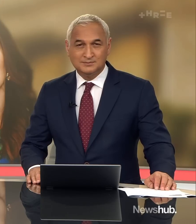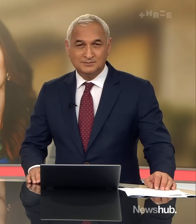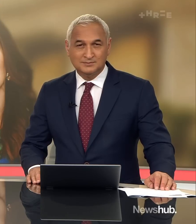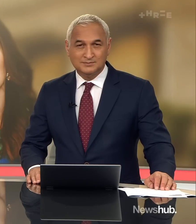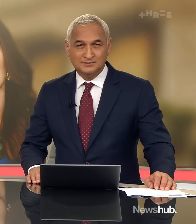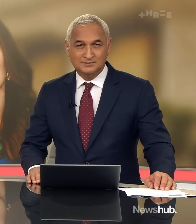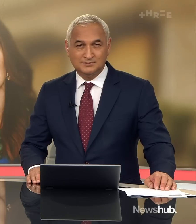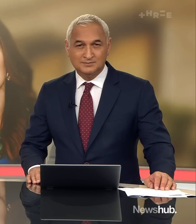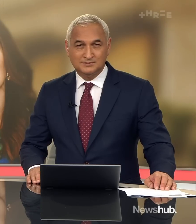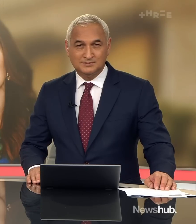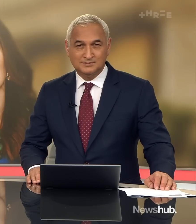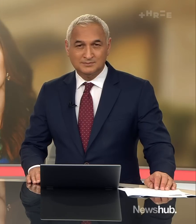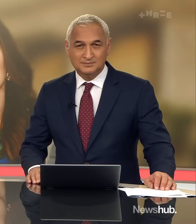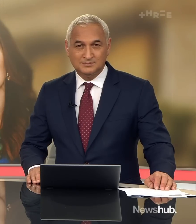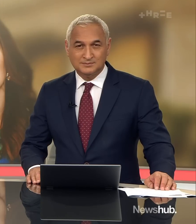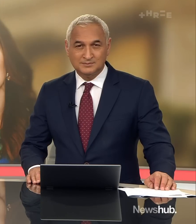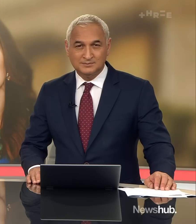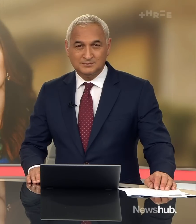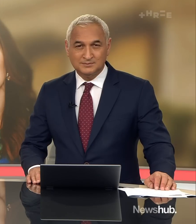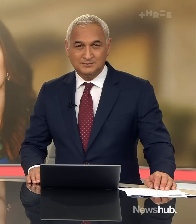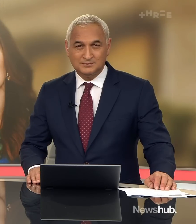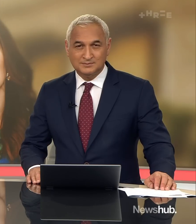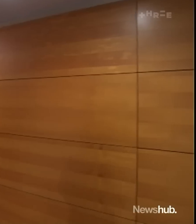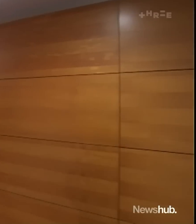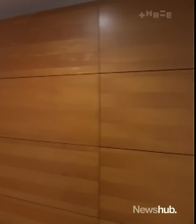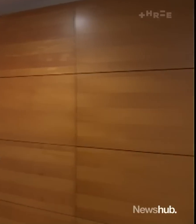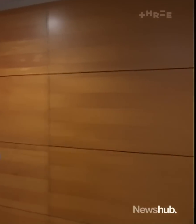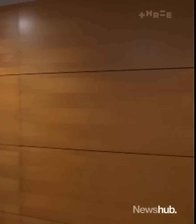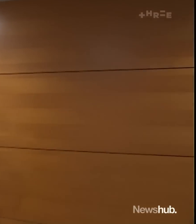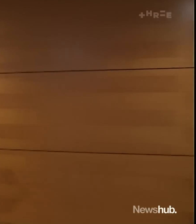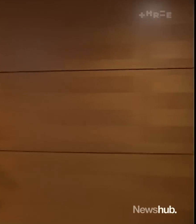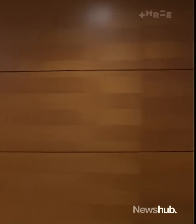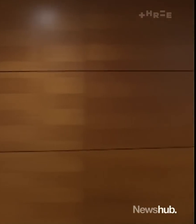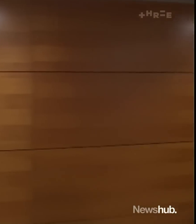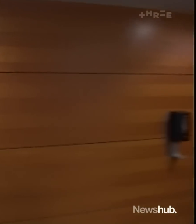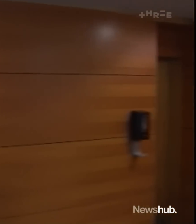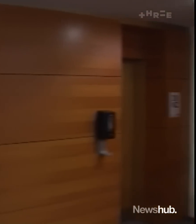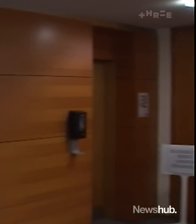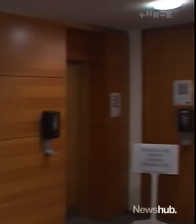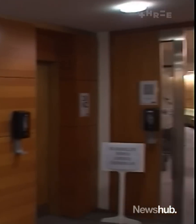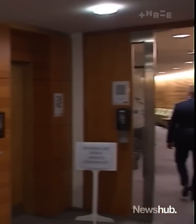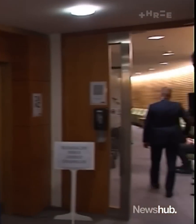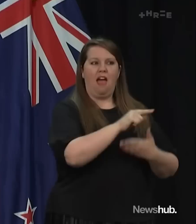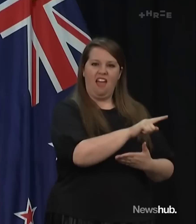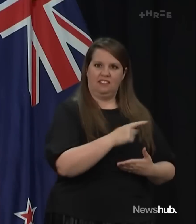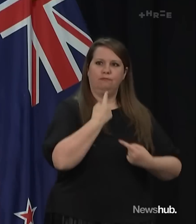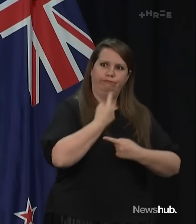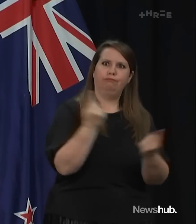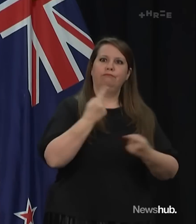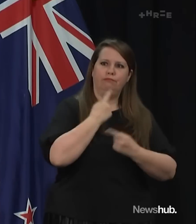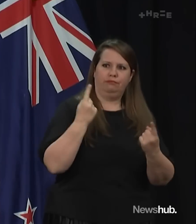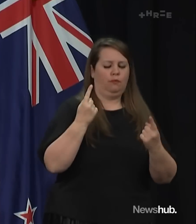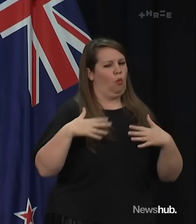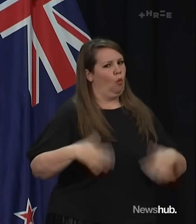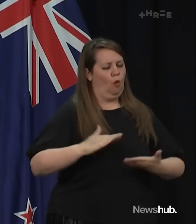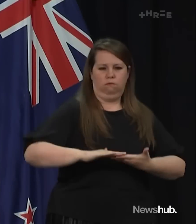single New Zealander. Political editor Jenna Lynch reports. Strutting up to stick it to the banks. I think there's